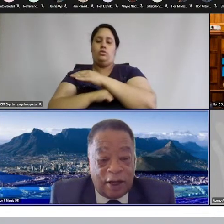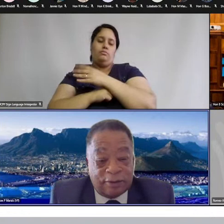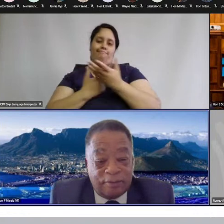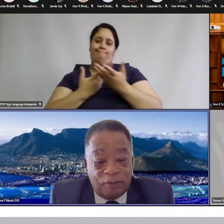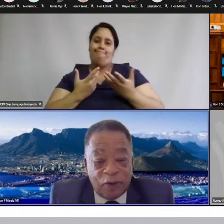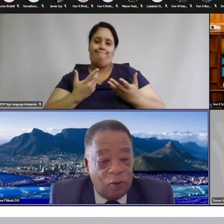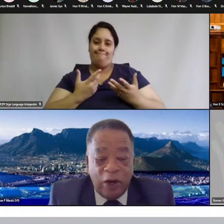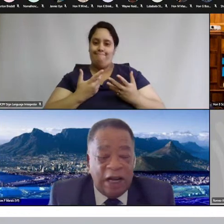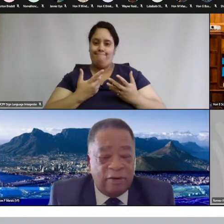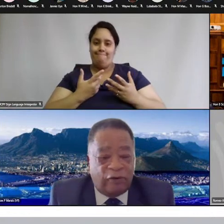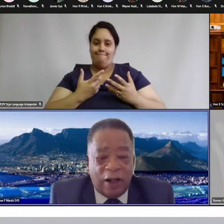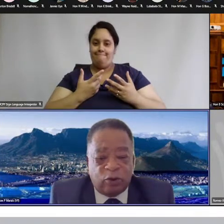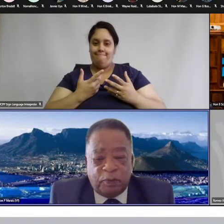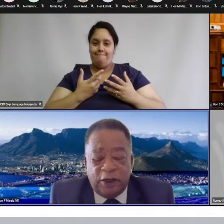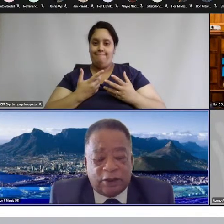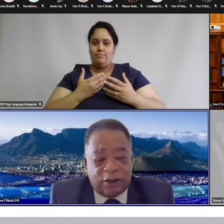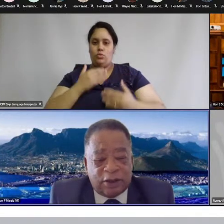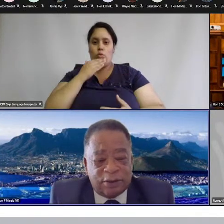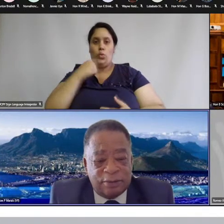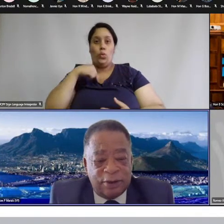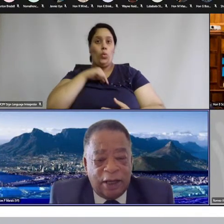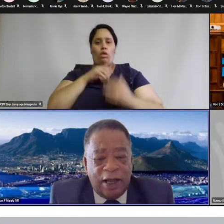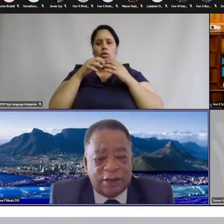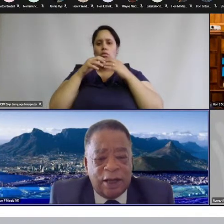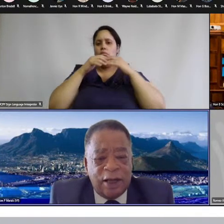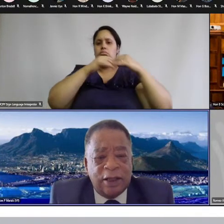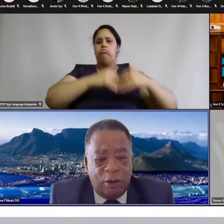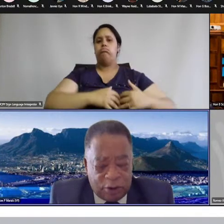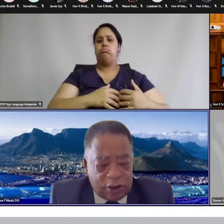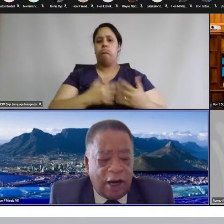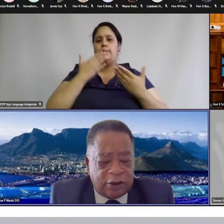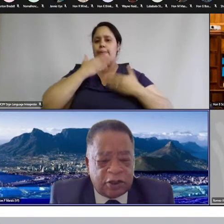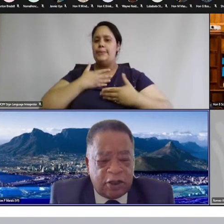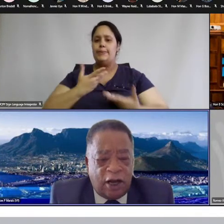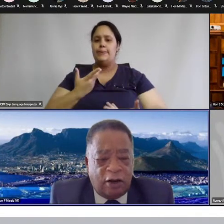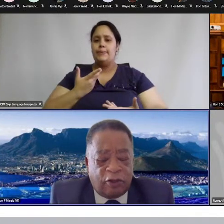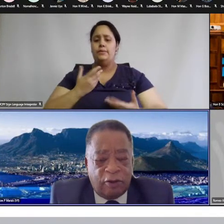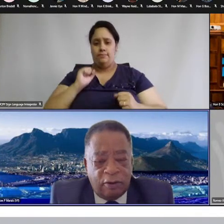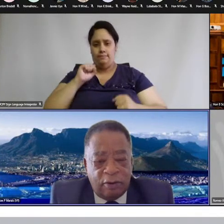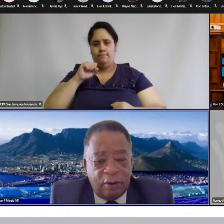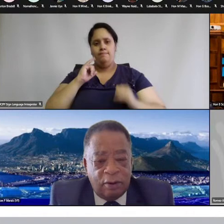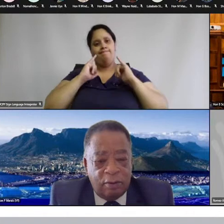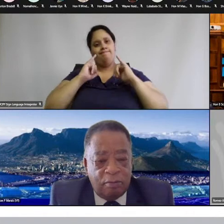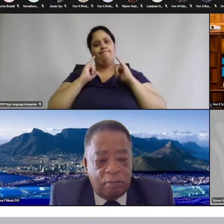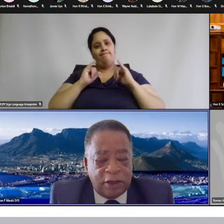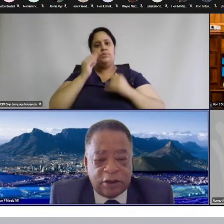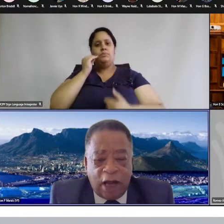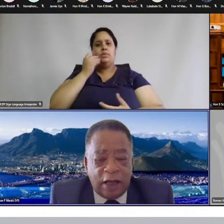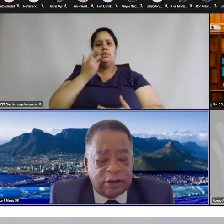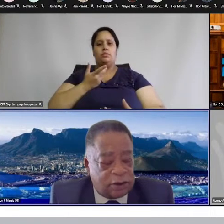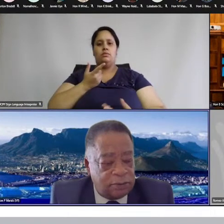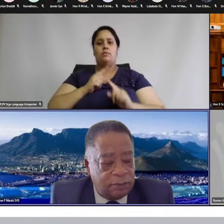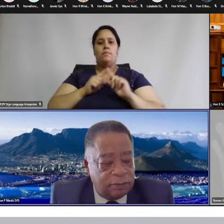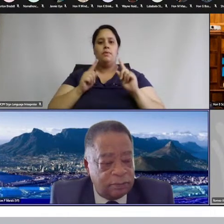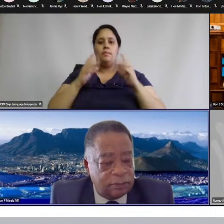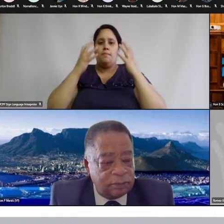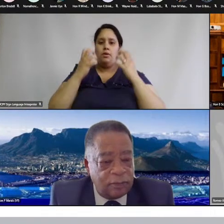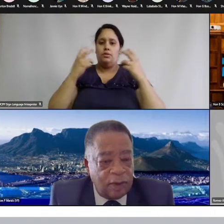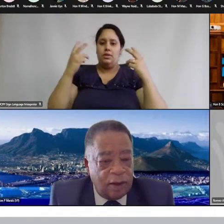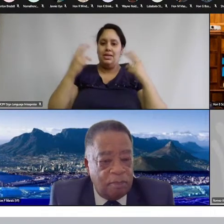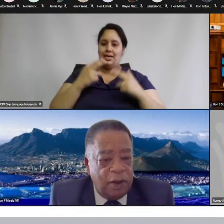Listen to that. We never fell to pieces. Yes, there was crisis in health, budget cuts,